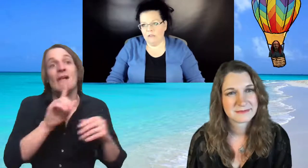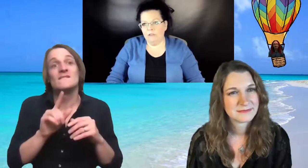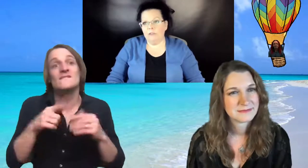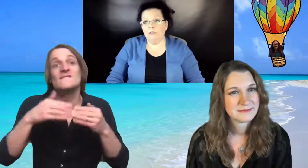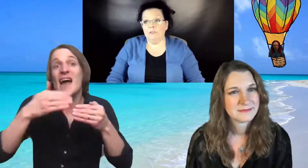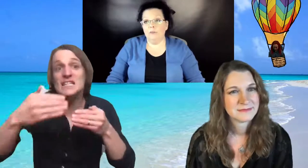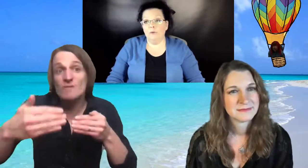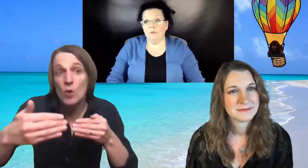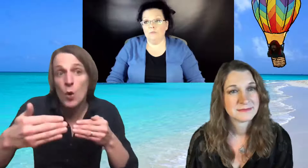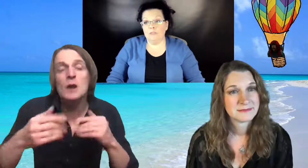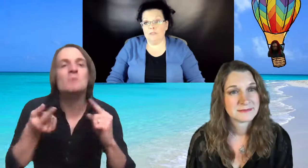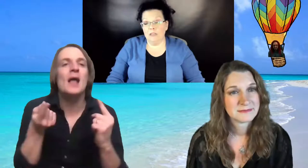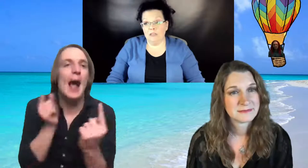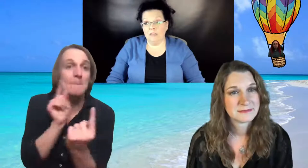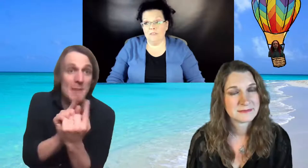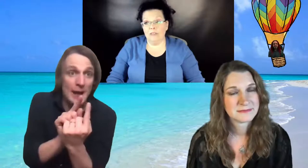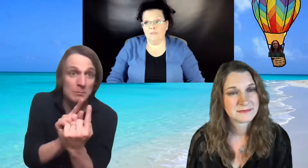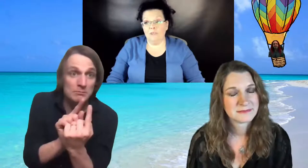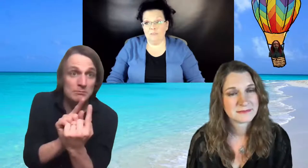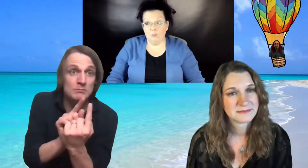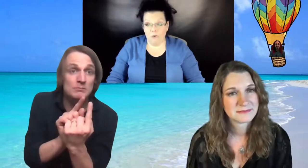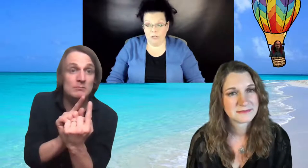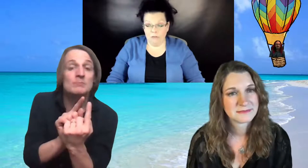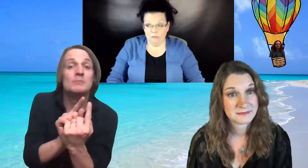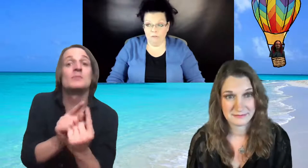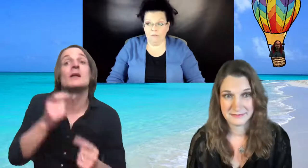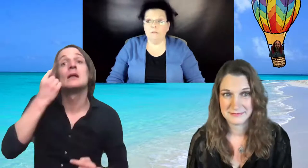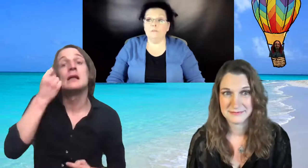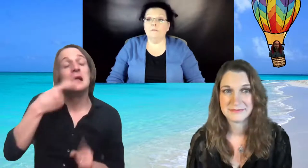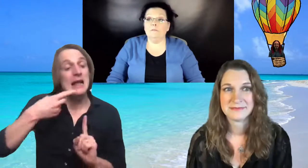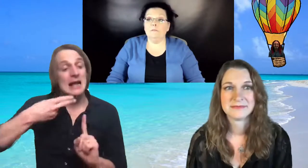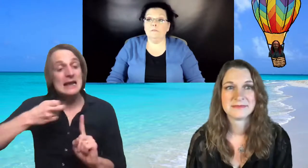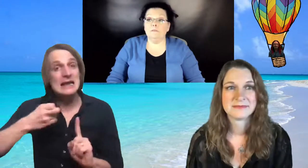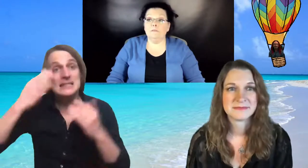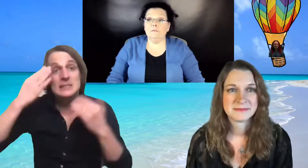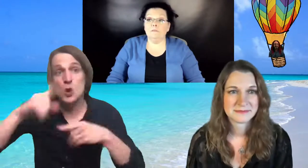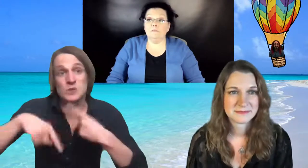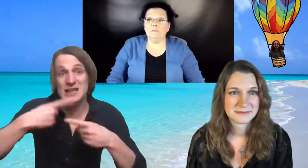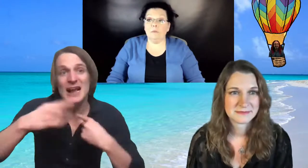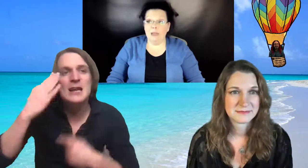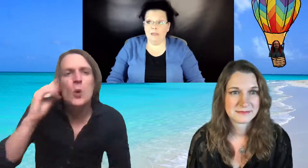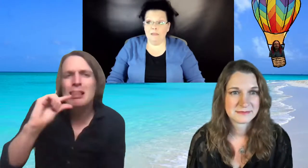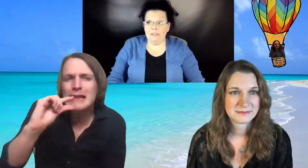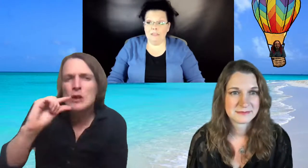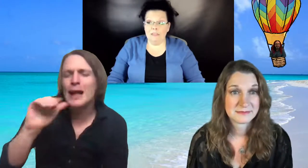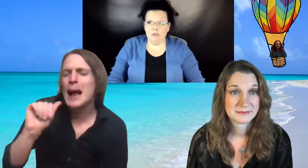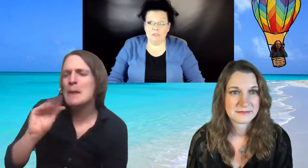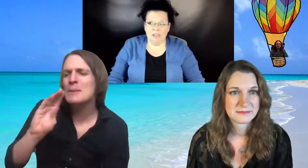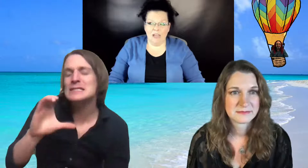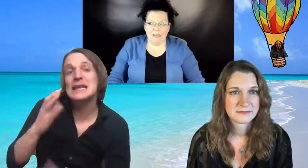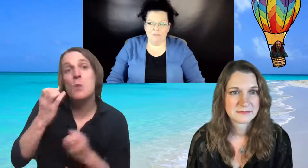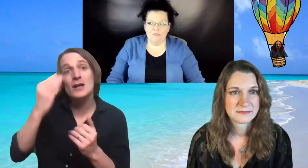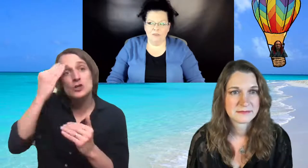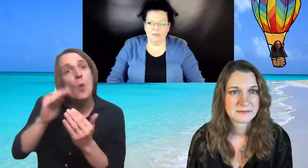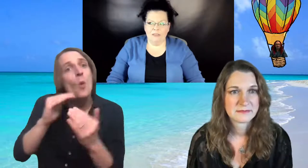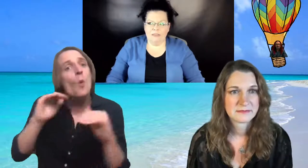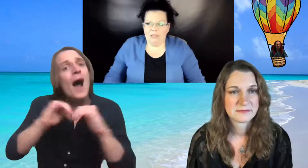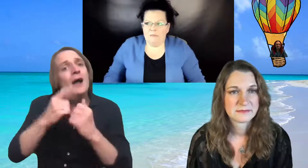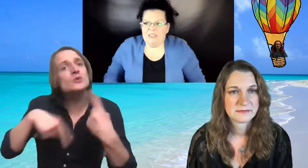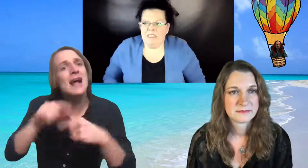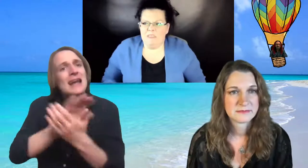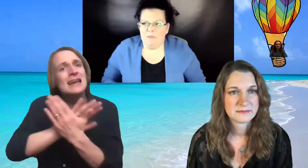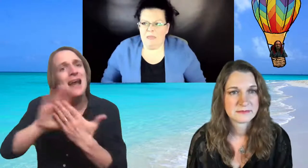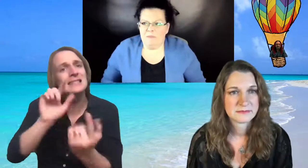fun. So they decided. And then fast forwarding, we met, and he didn't know sign. It was very like